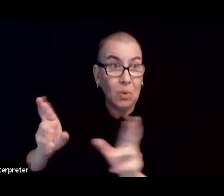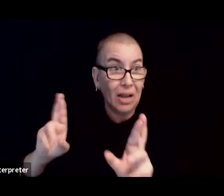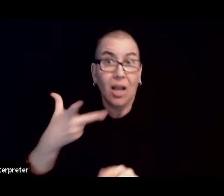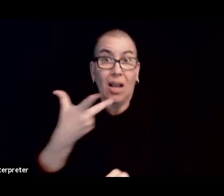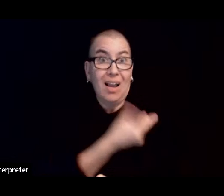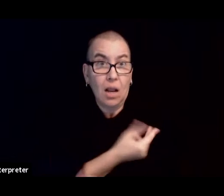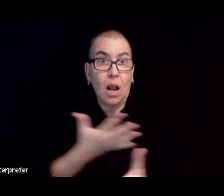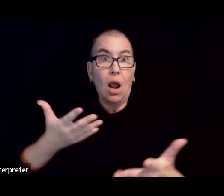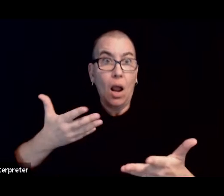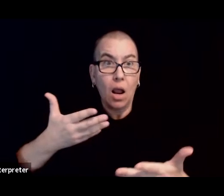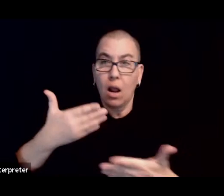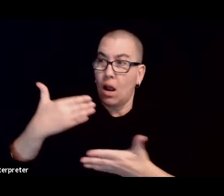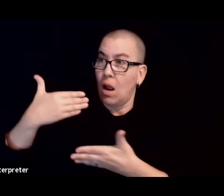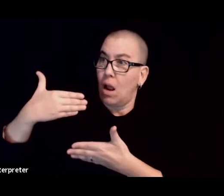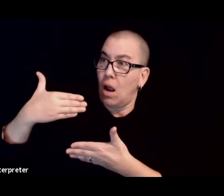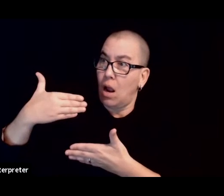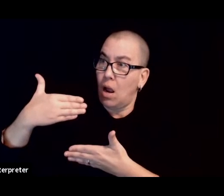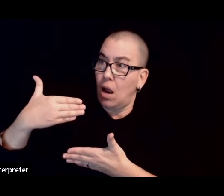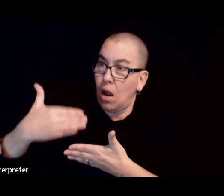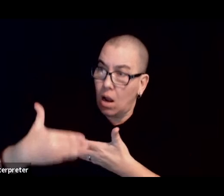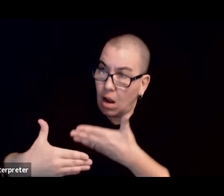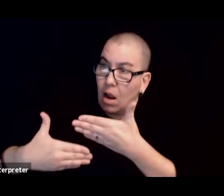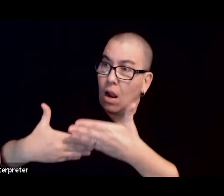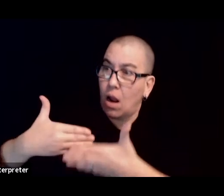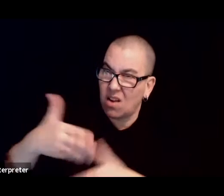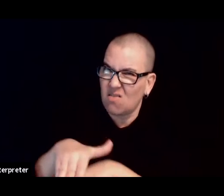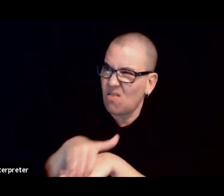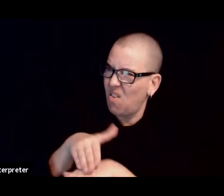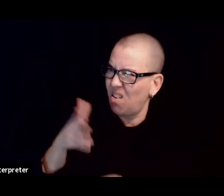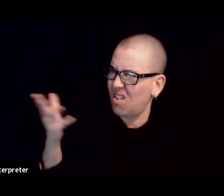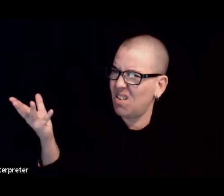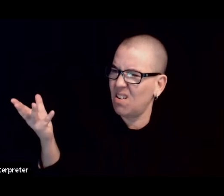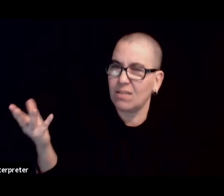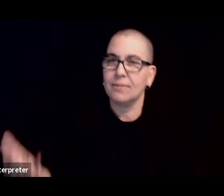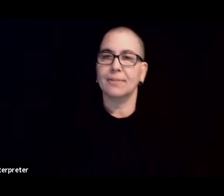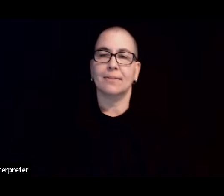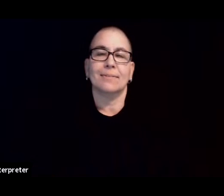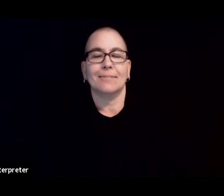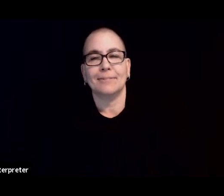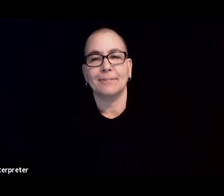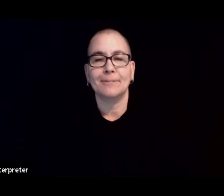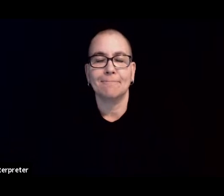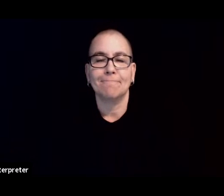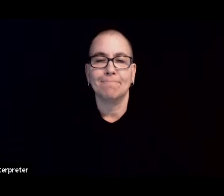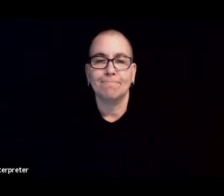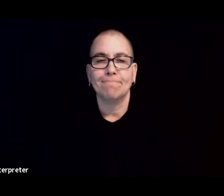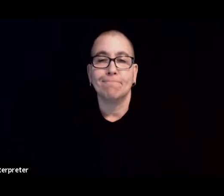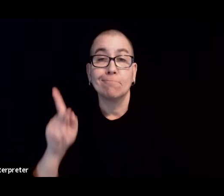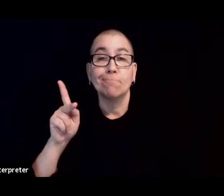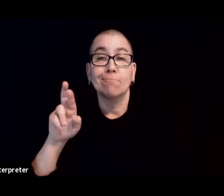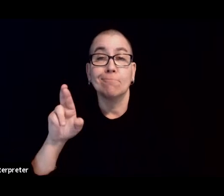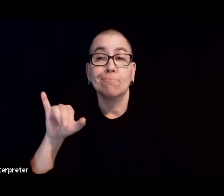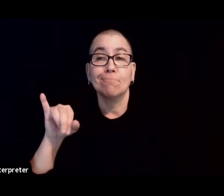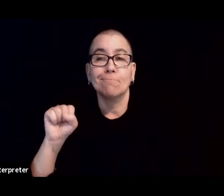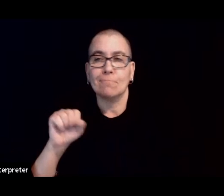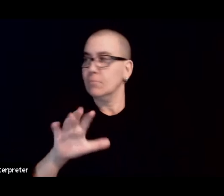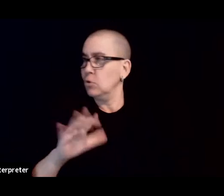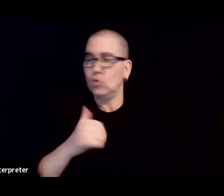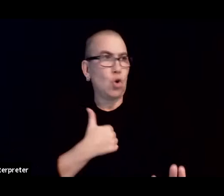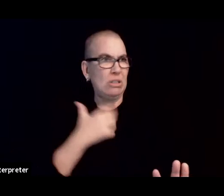Certainly, and I do apologize, they're putting gutters on my houses if there's background noise.